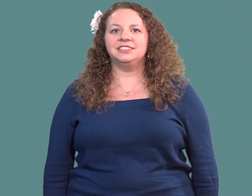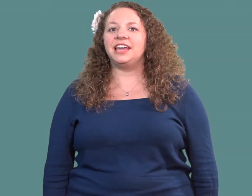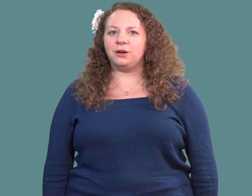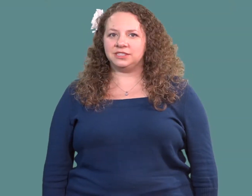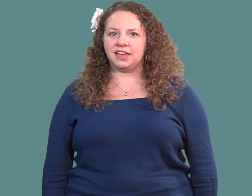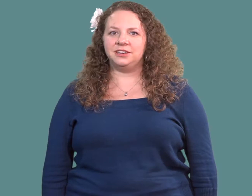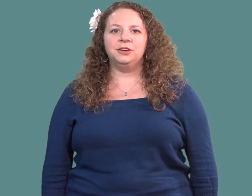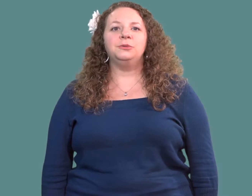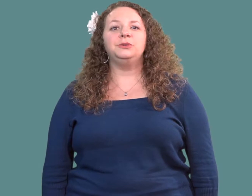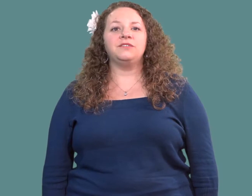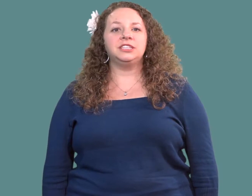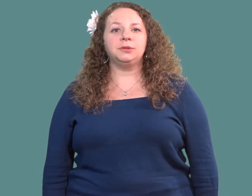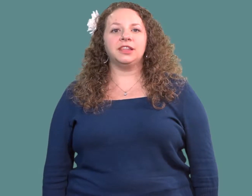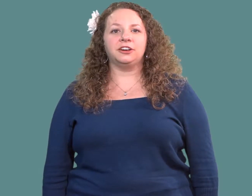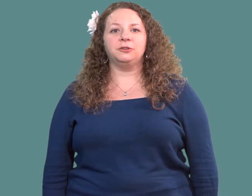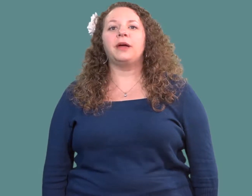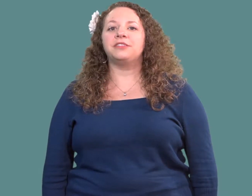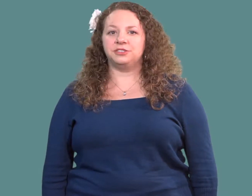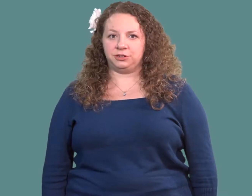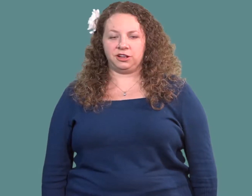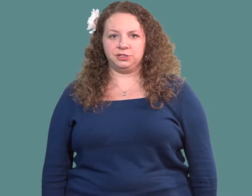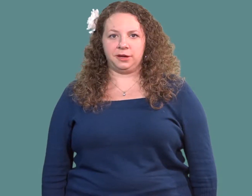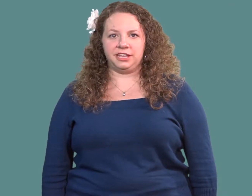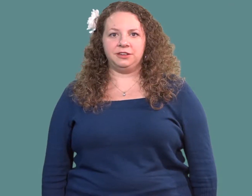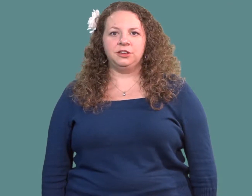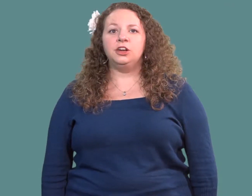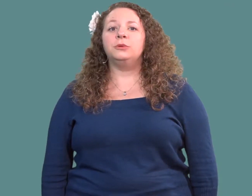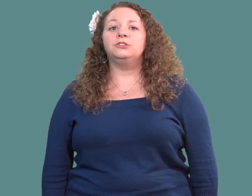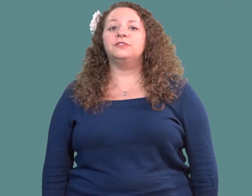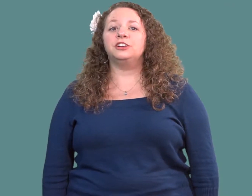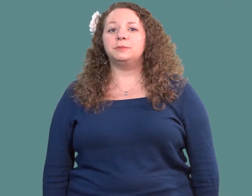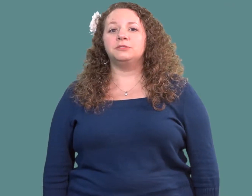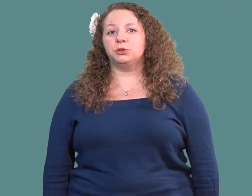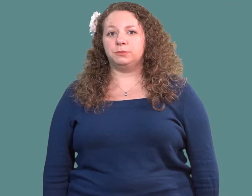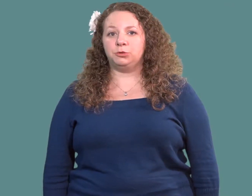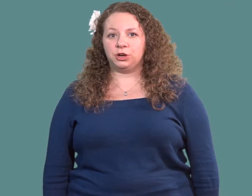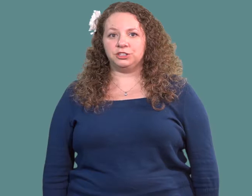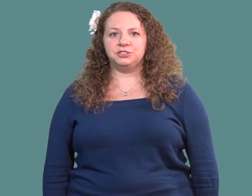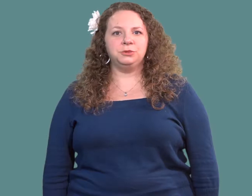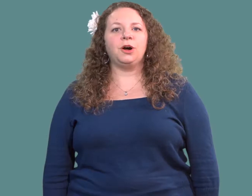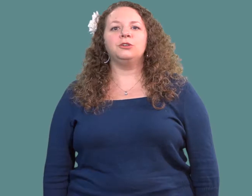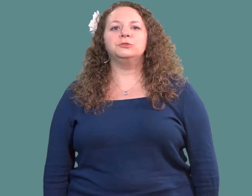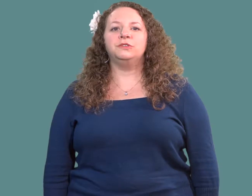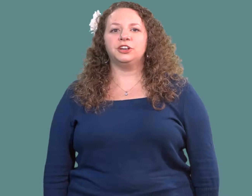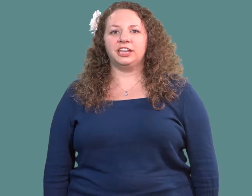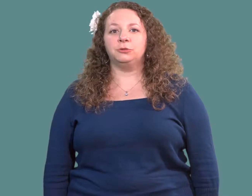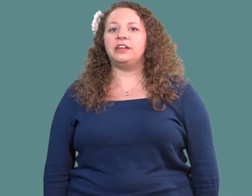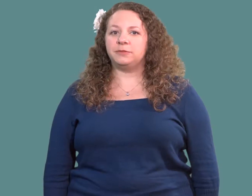the outside when you have a double letter rather than across your body. When you are fingerspelling multiple words, you will also move your hand away from your